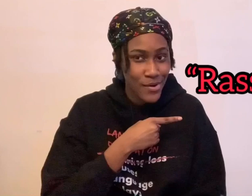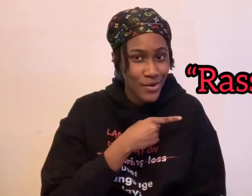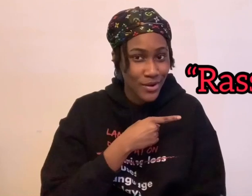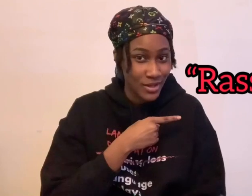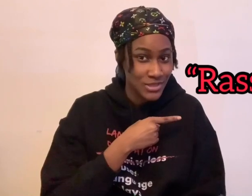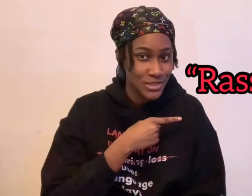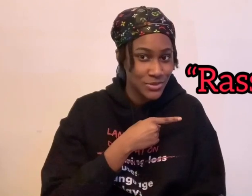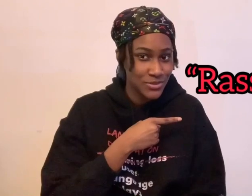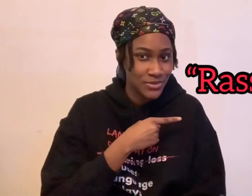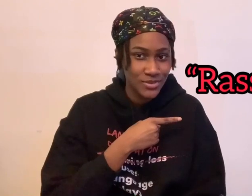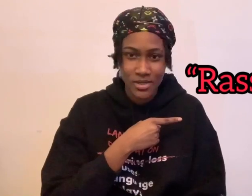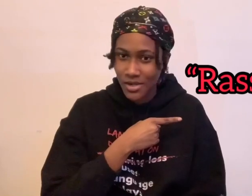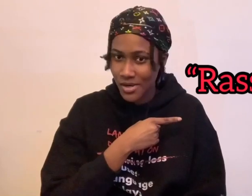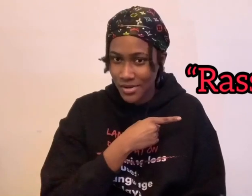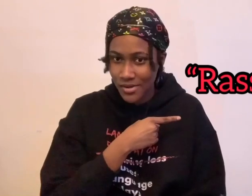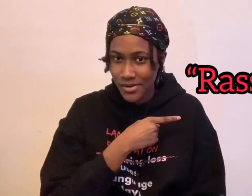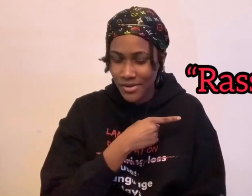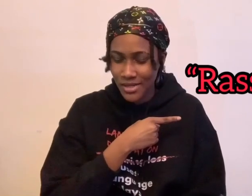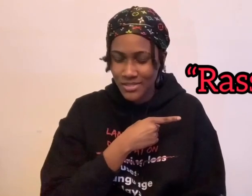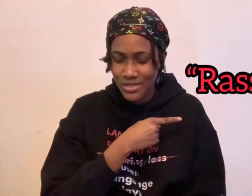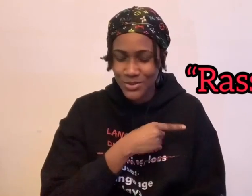y'all see it too? Y'all see it too.